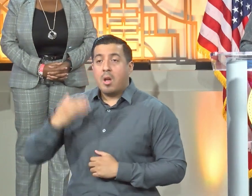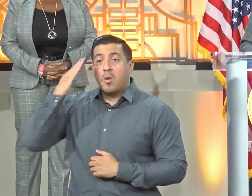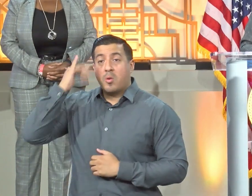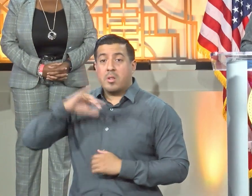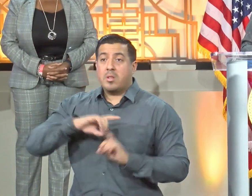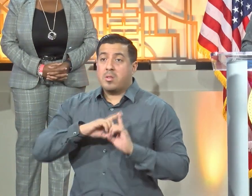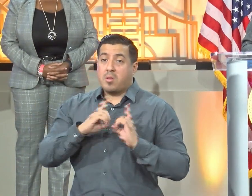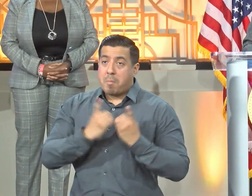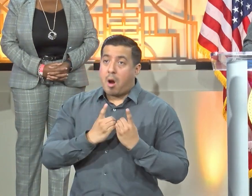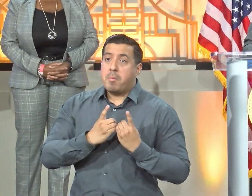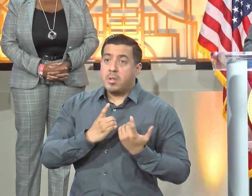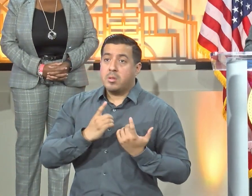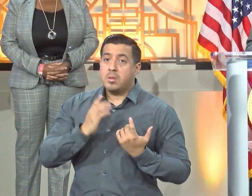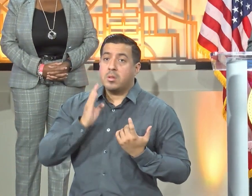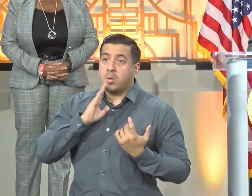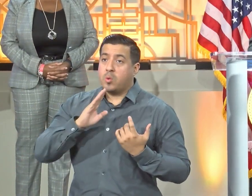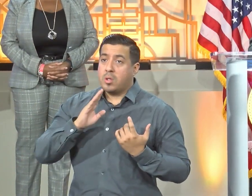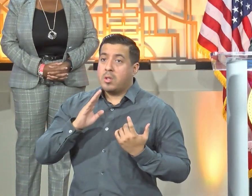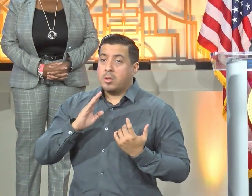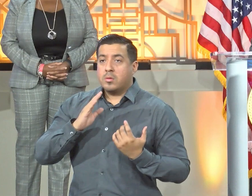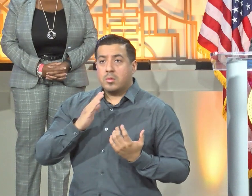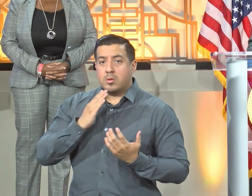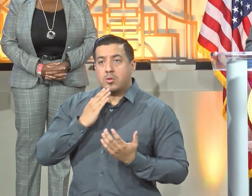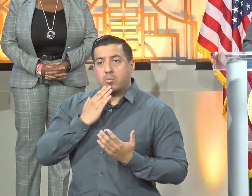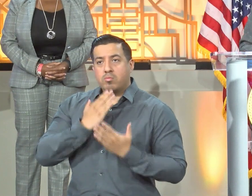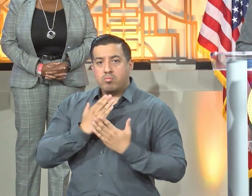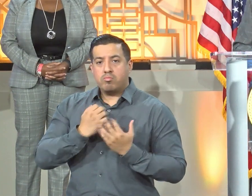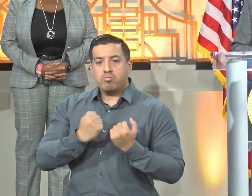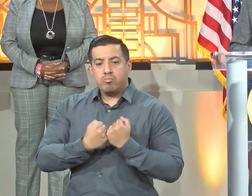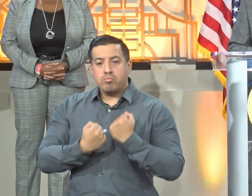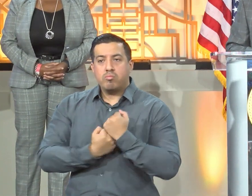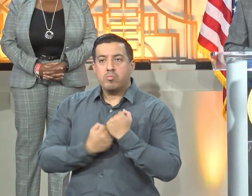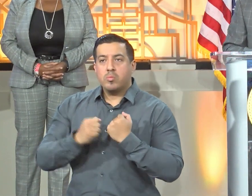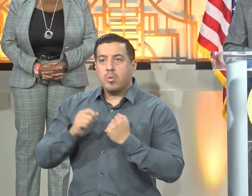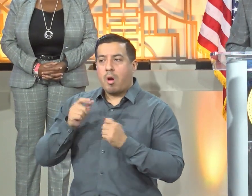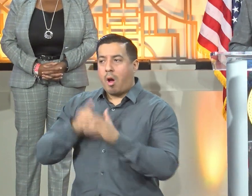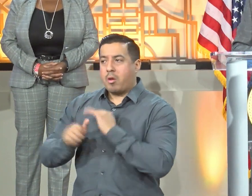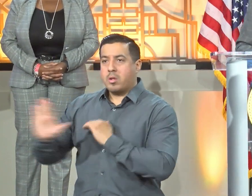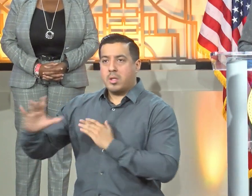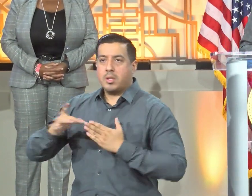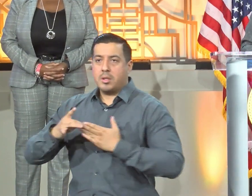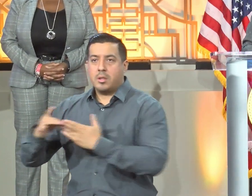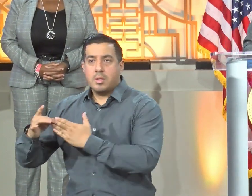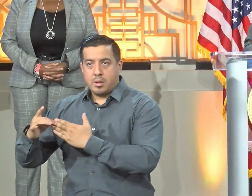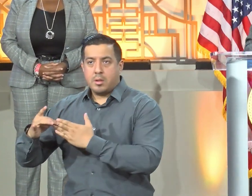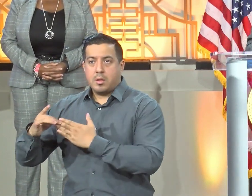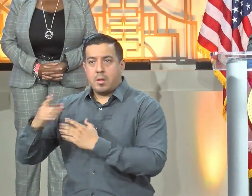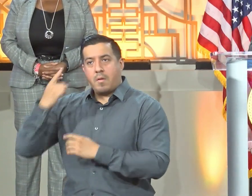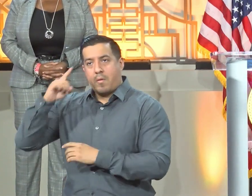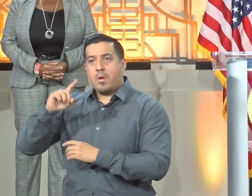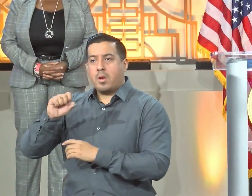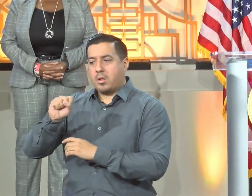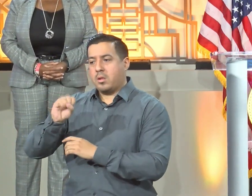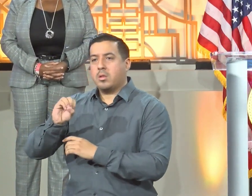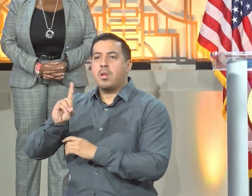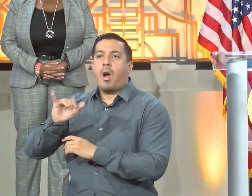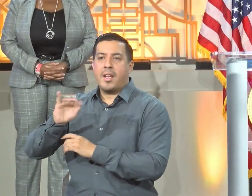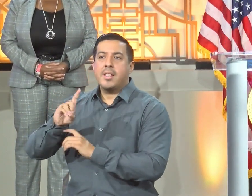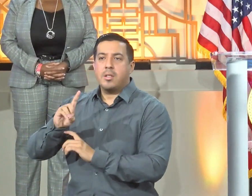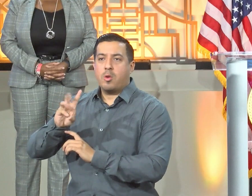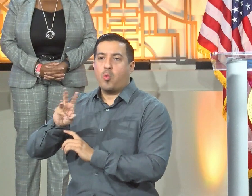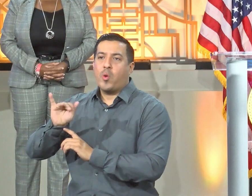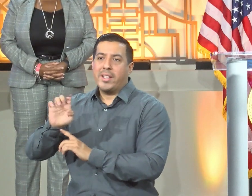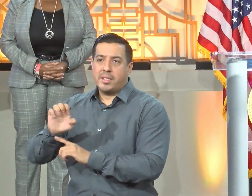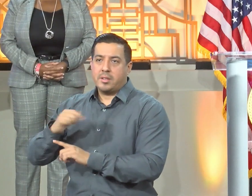be in very capable hands under Carolyn's leadership as the interim director of solid waste. And I look forward,